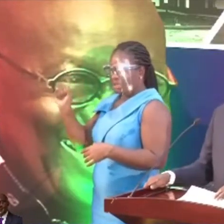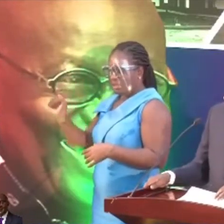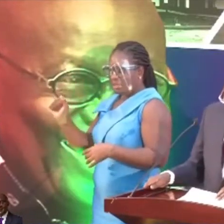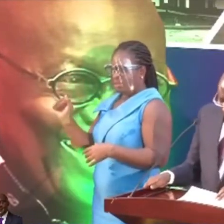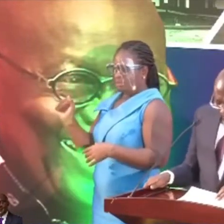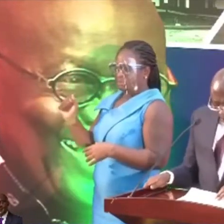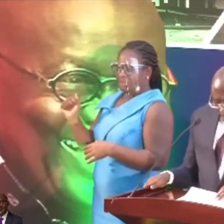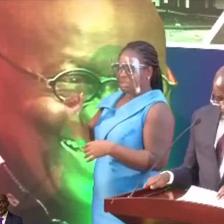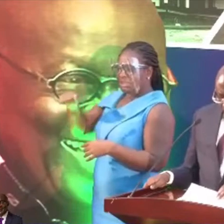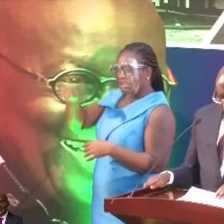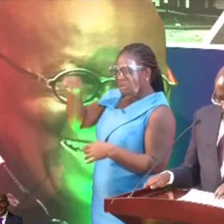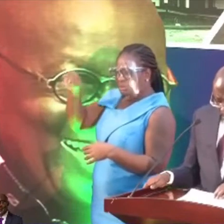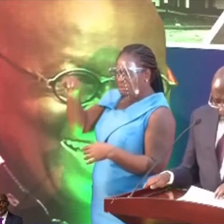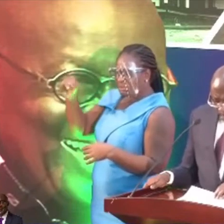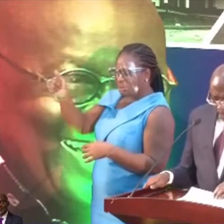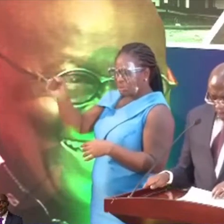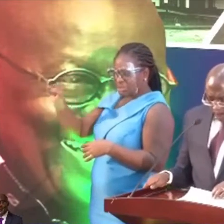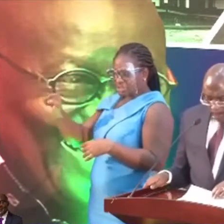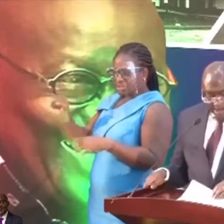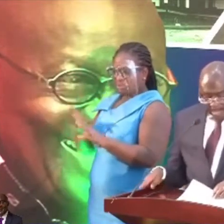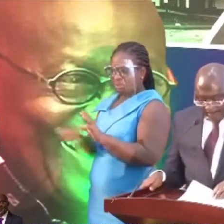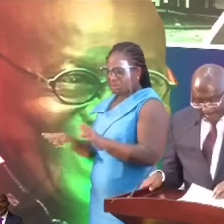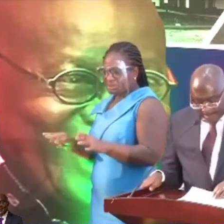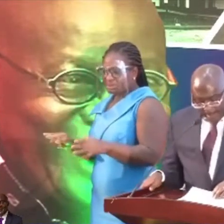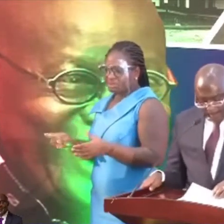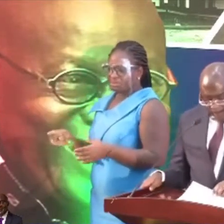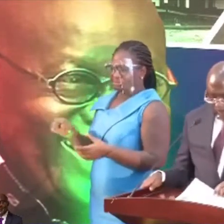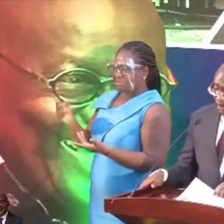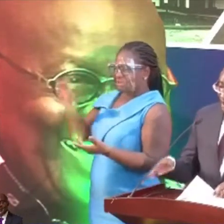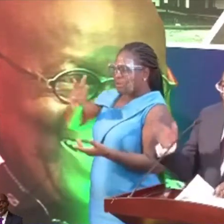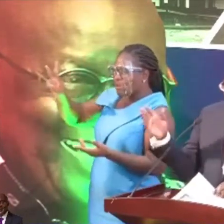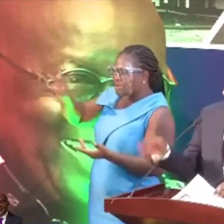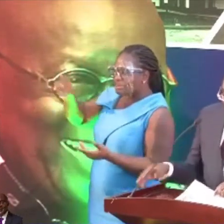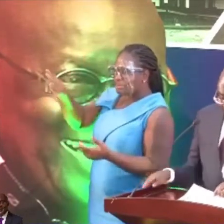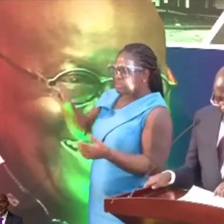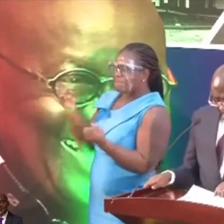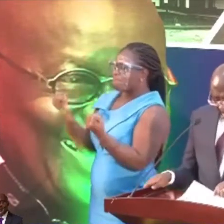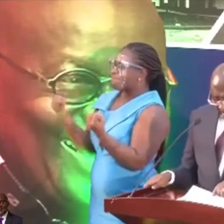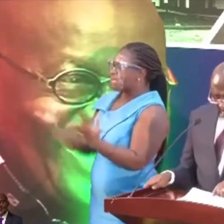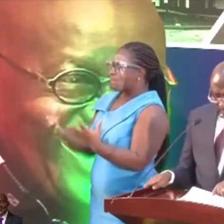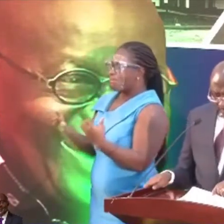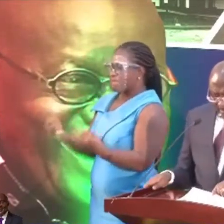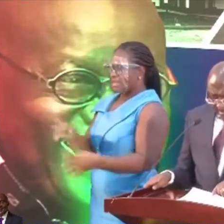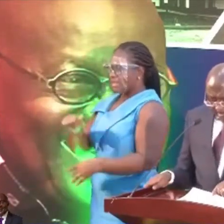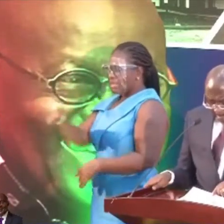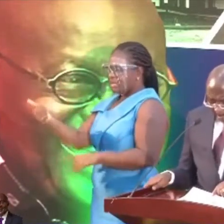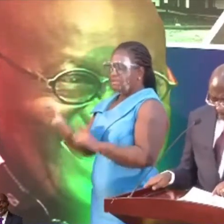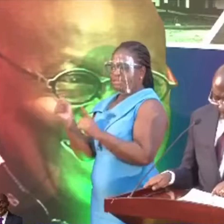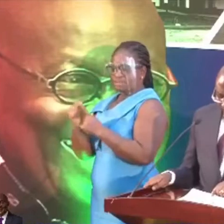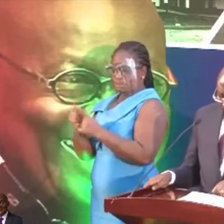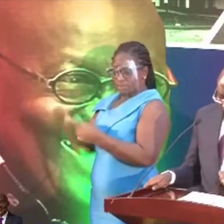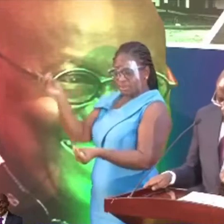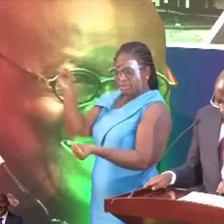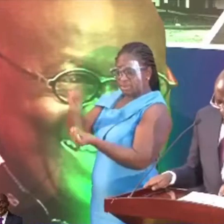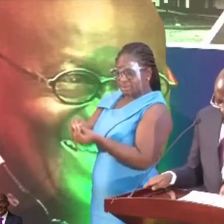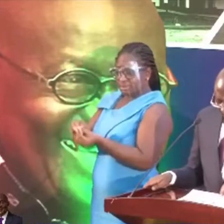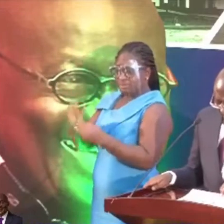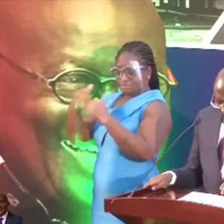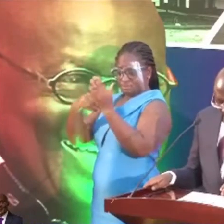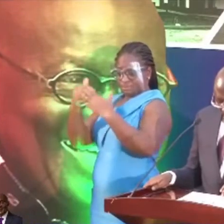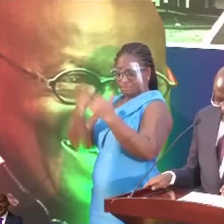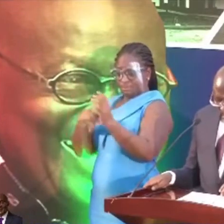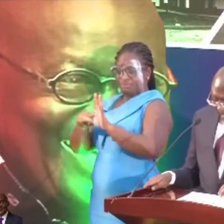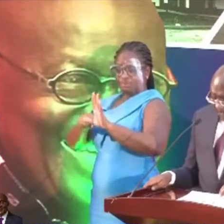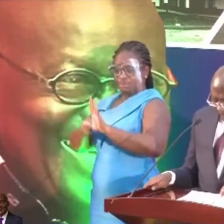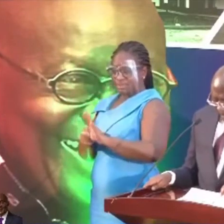the Asonafo North constituency, Drobo, in German South constituency, and many, many others. In addition, construction has started